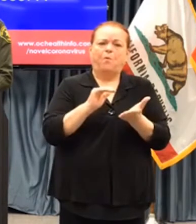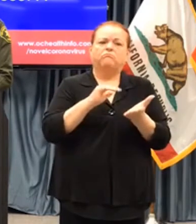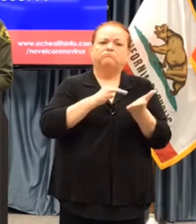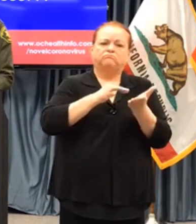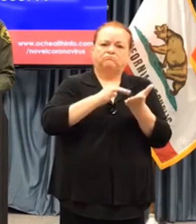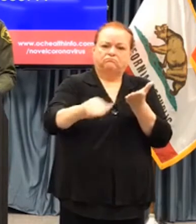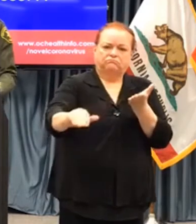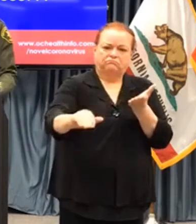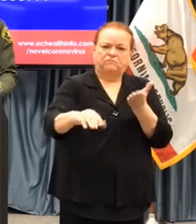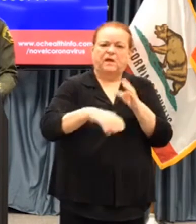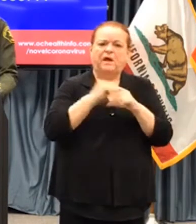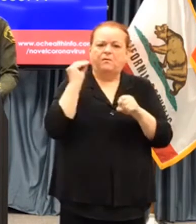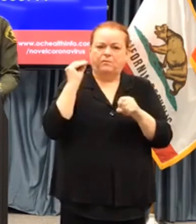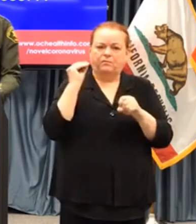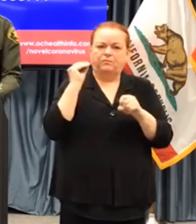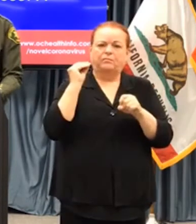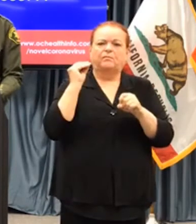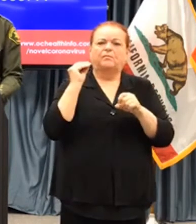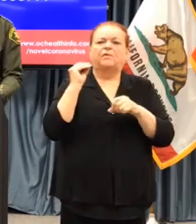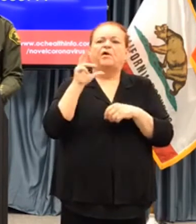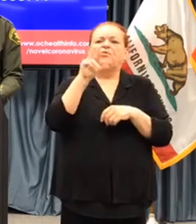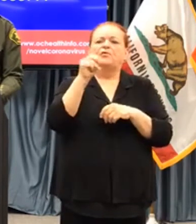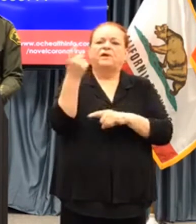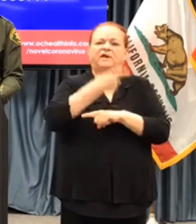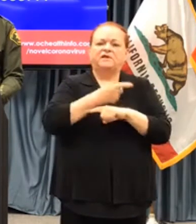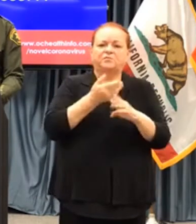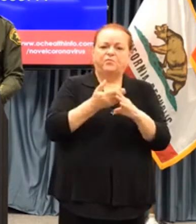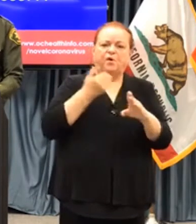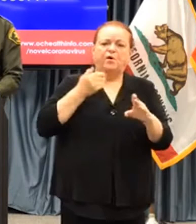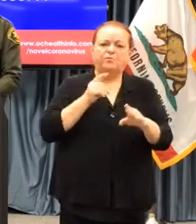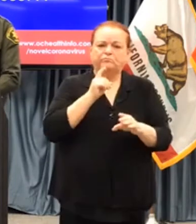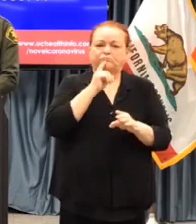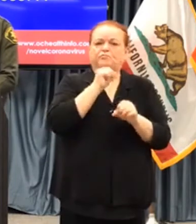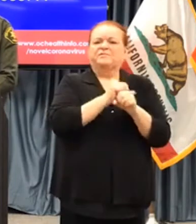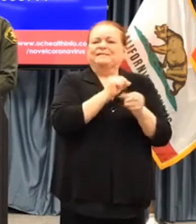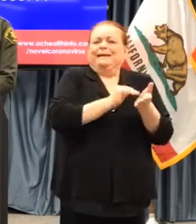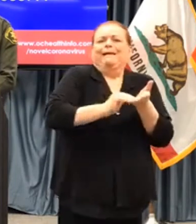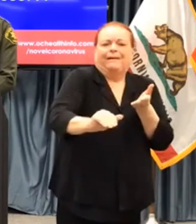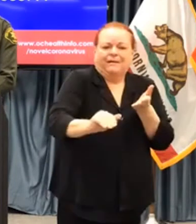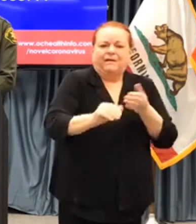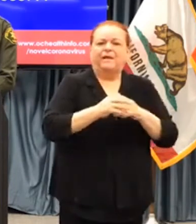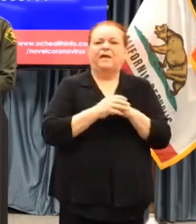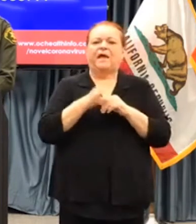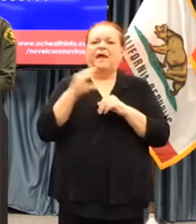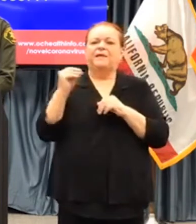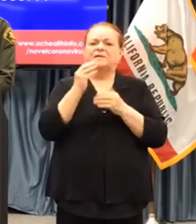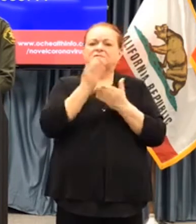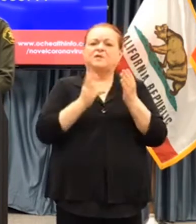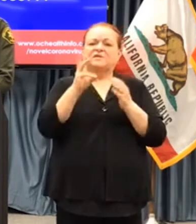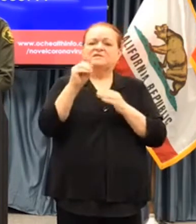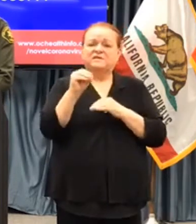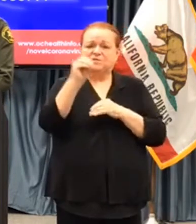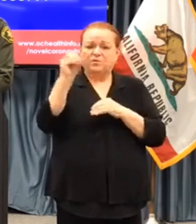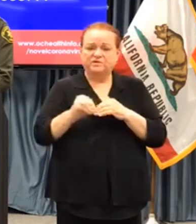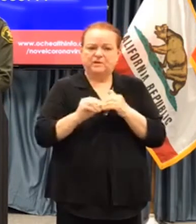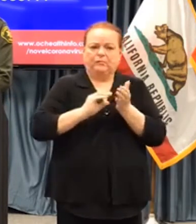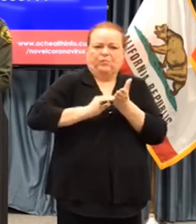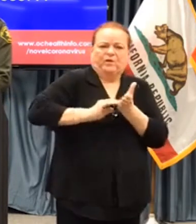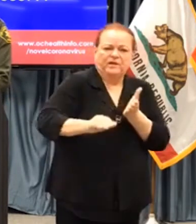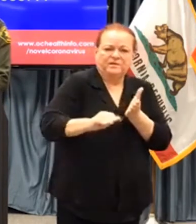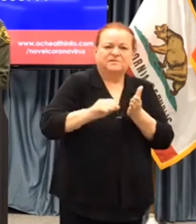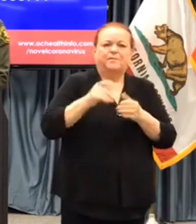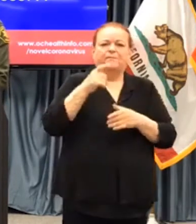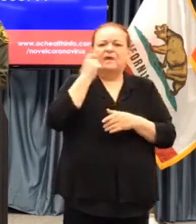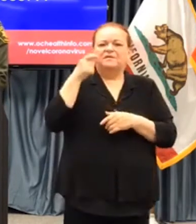days prior to the end of their sentence, and some 60 days prior if they were identified as being medically at risk by